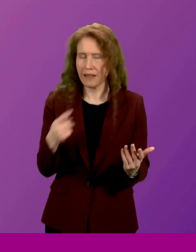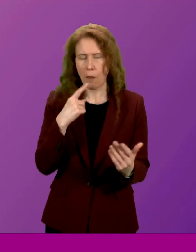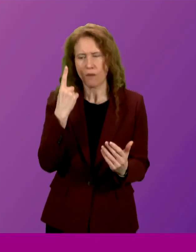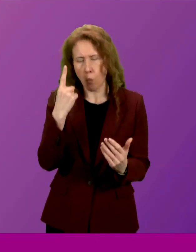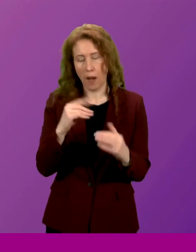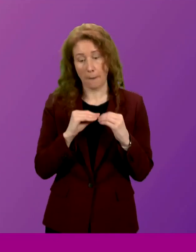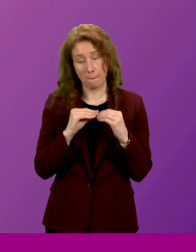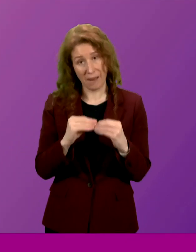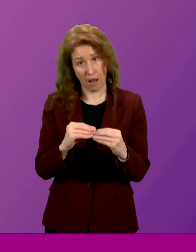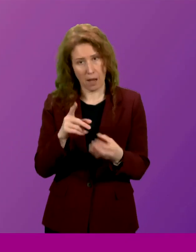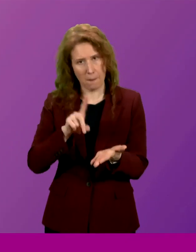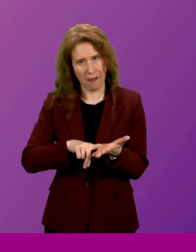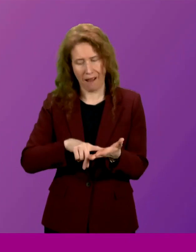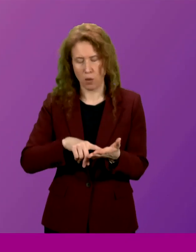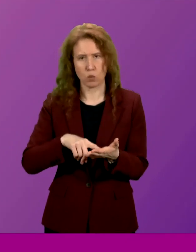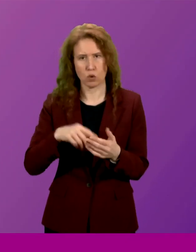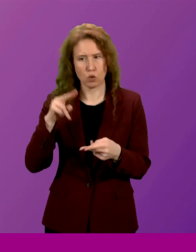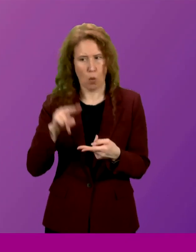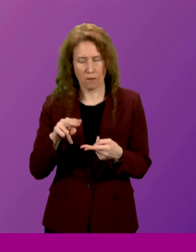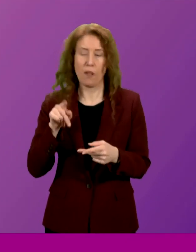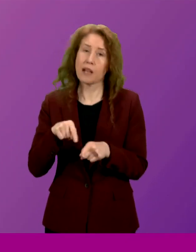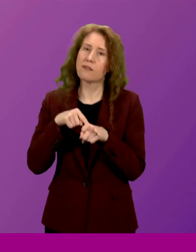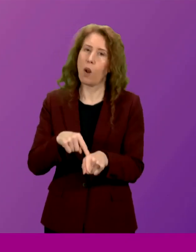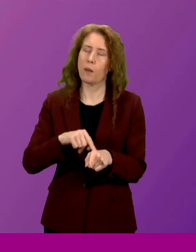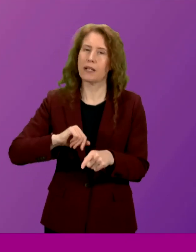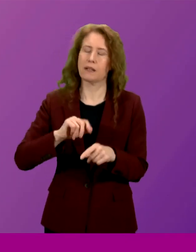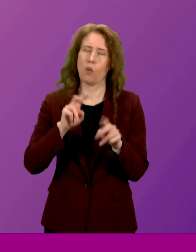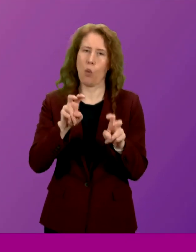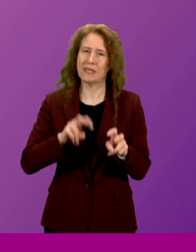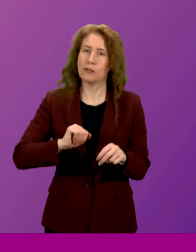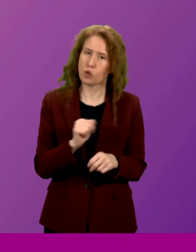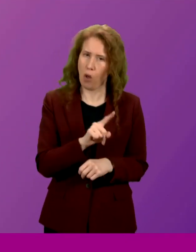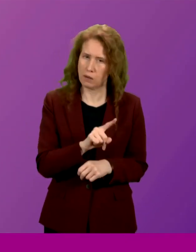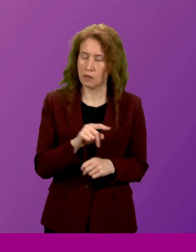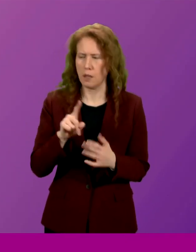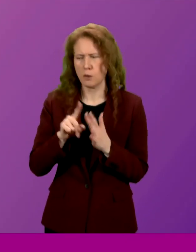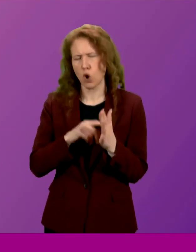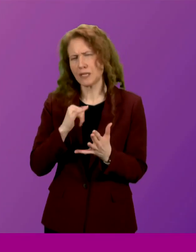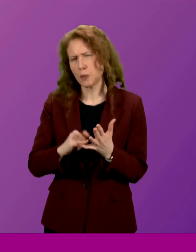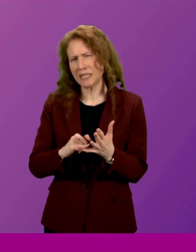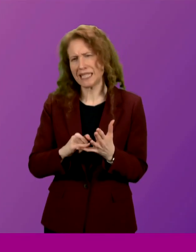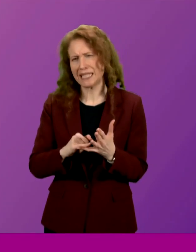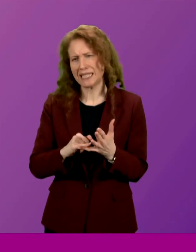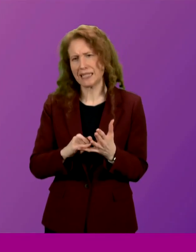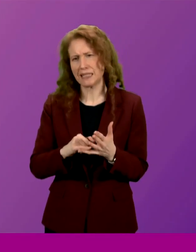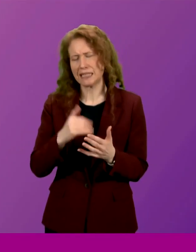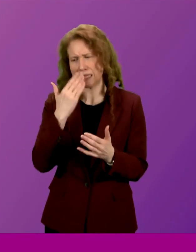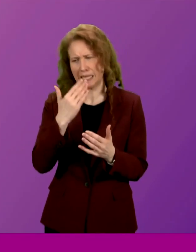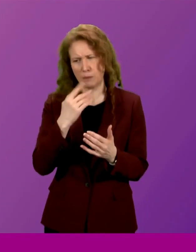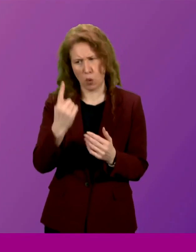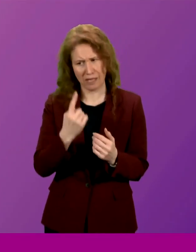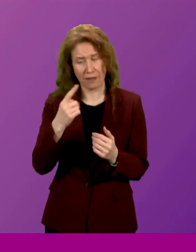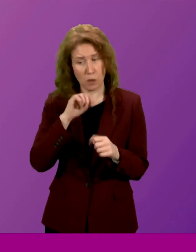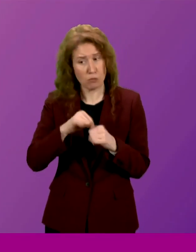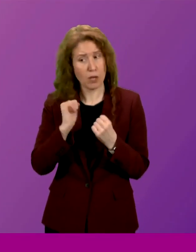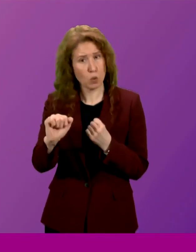billion shortfall, as according to Audit Scotland. John Swinney seems set on breaking his